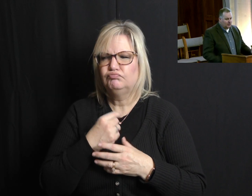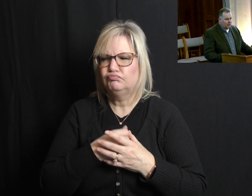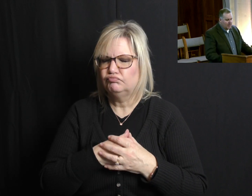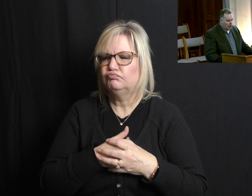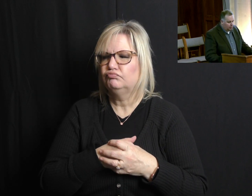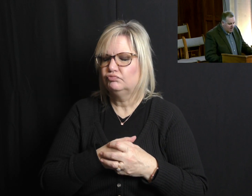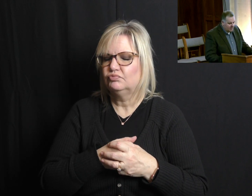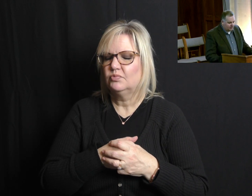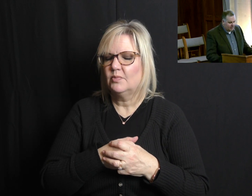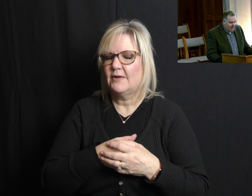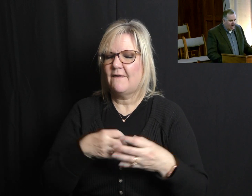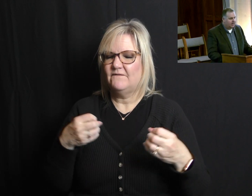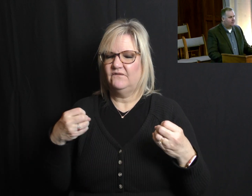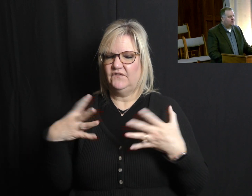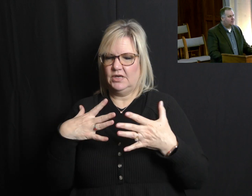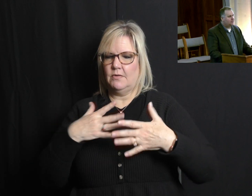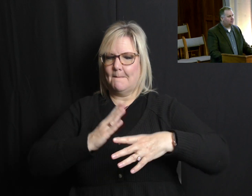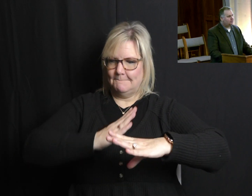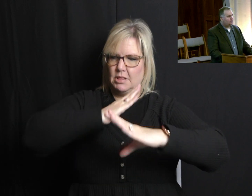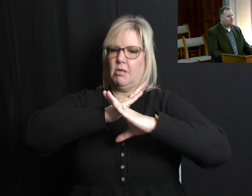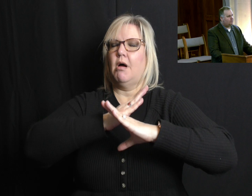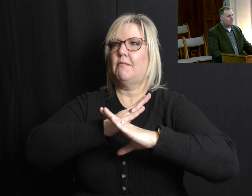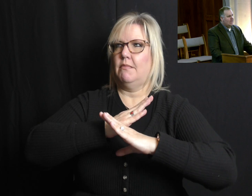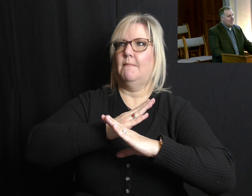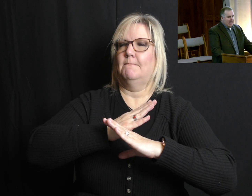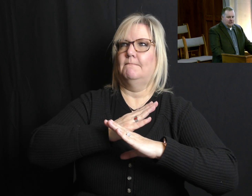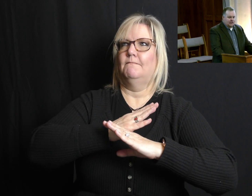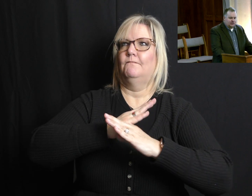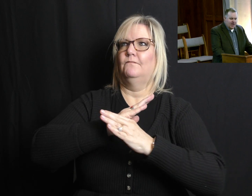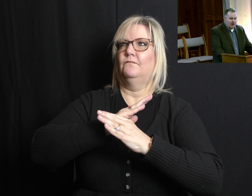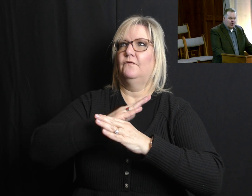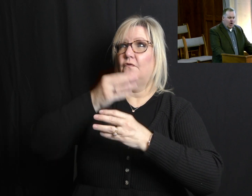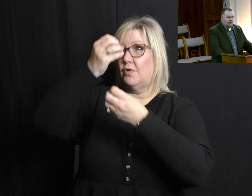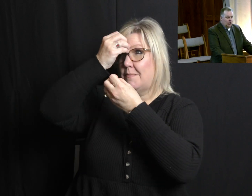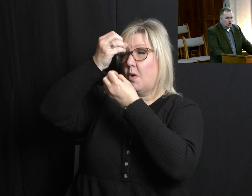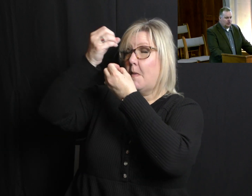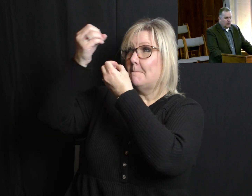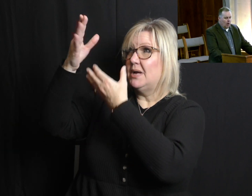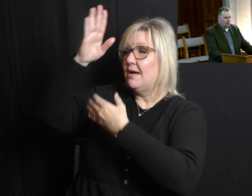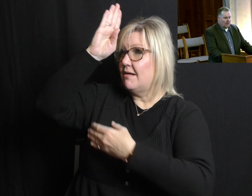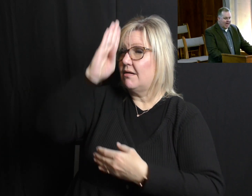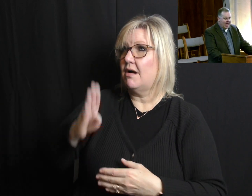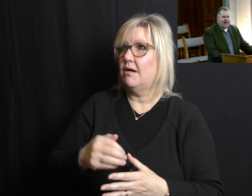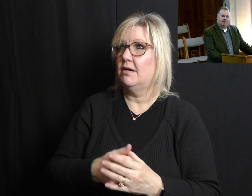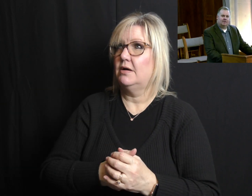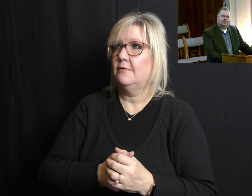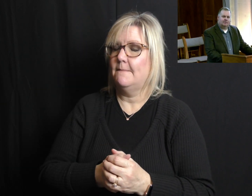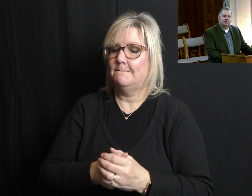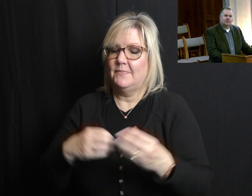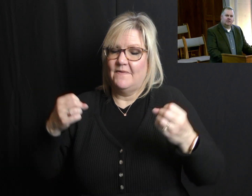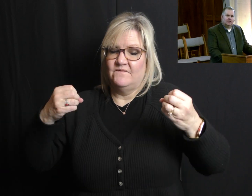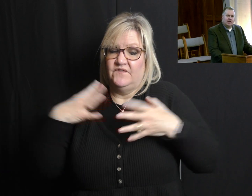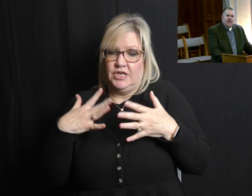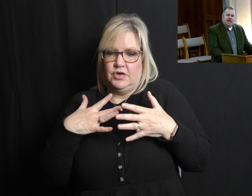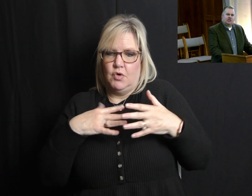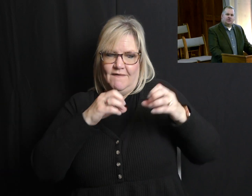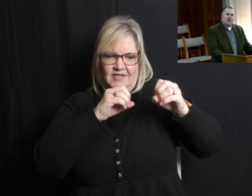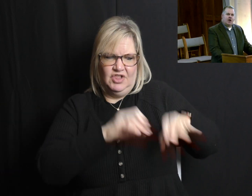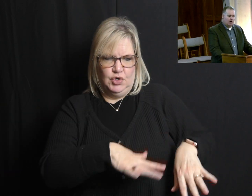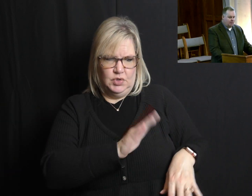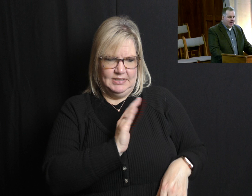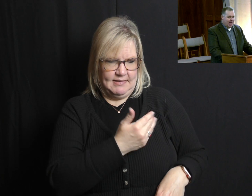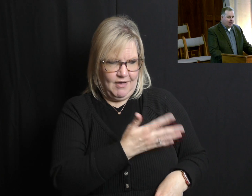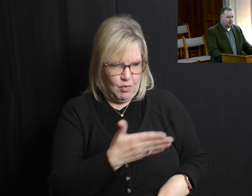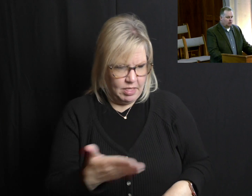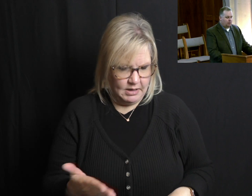keeps us from being obedient to God. It's fear of losing what we have. It's